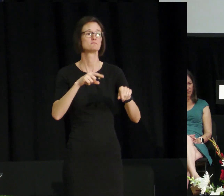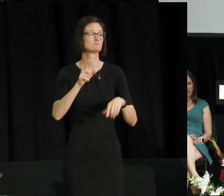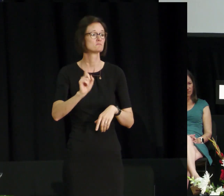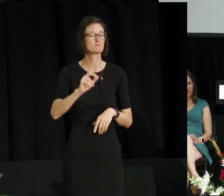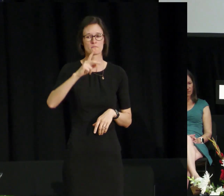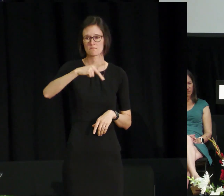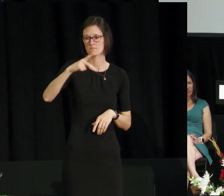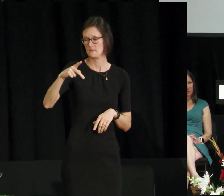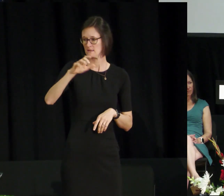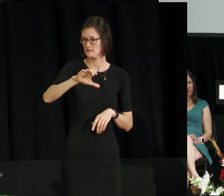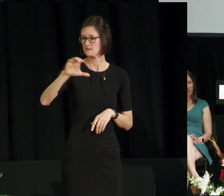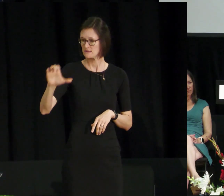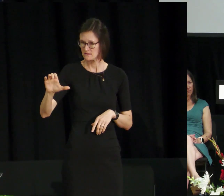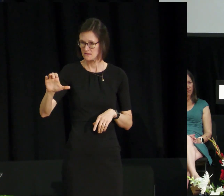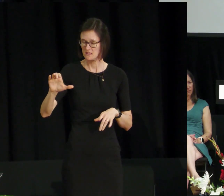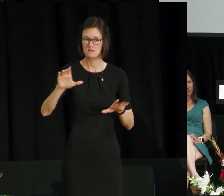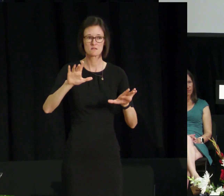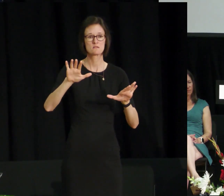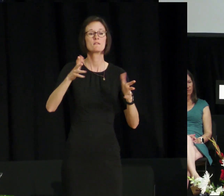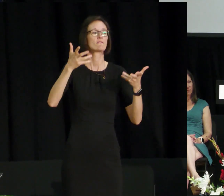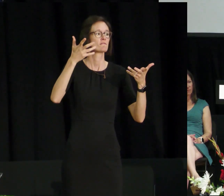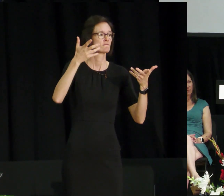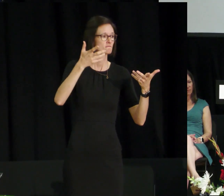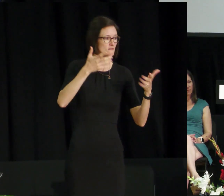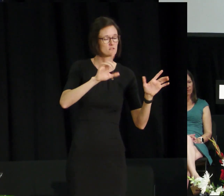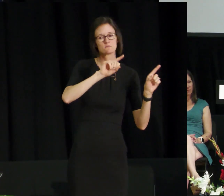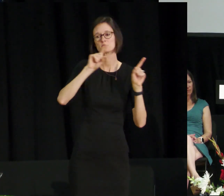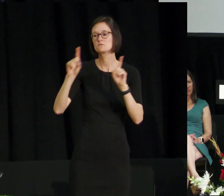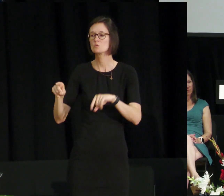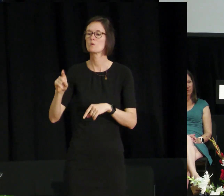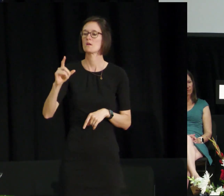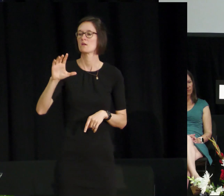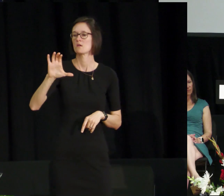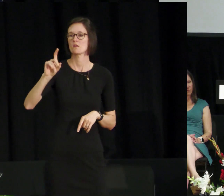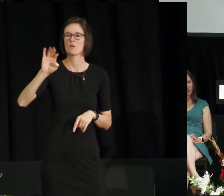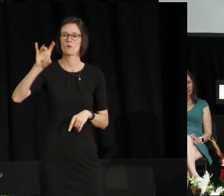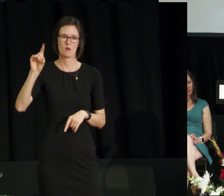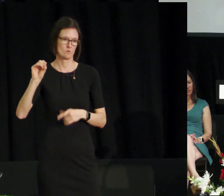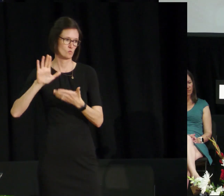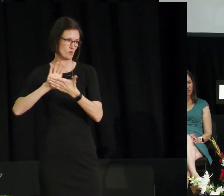I graduated from Colorado College After leaving college